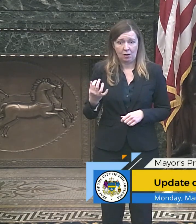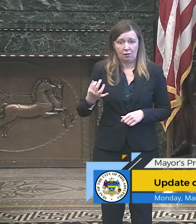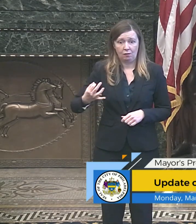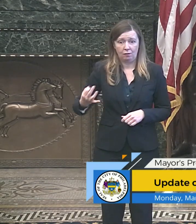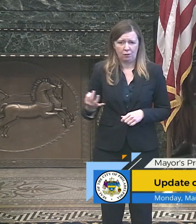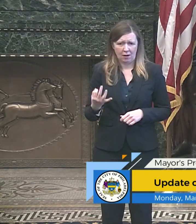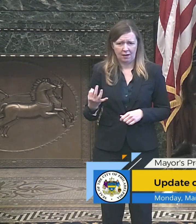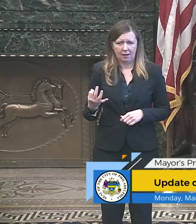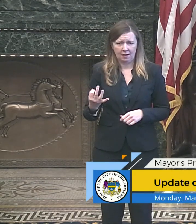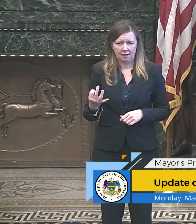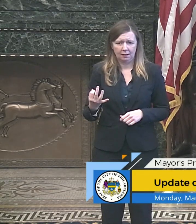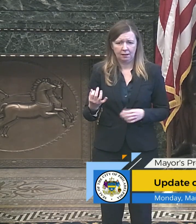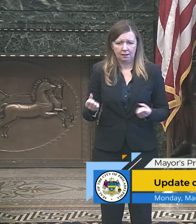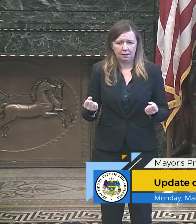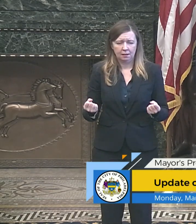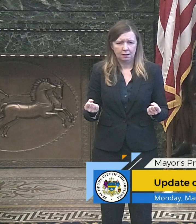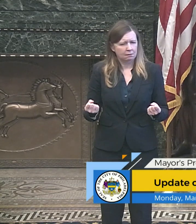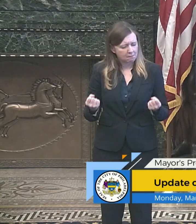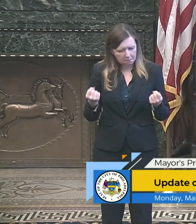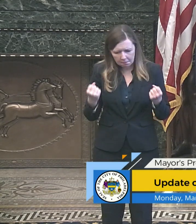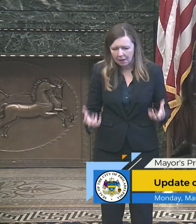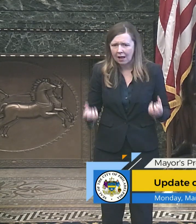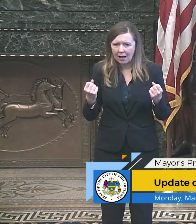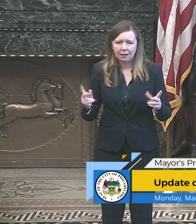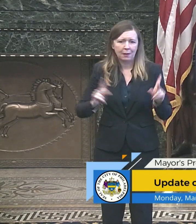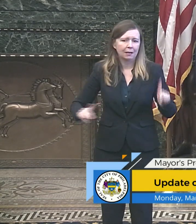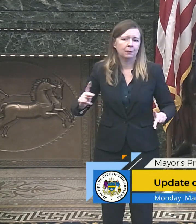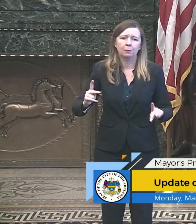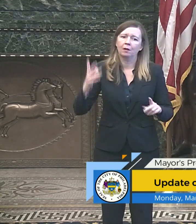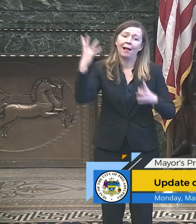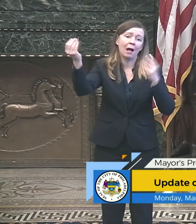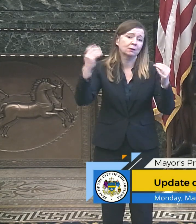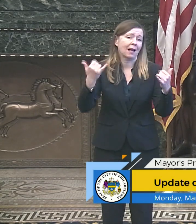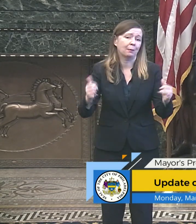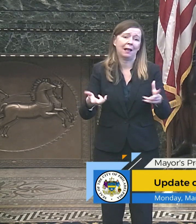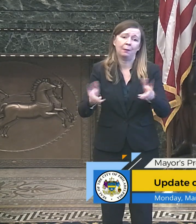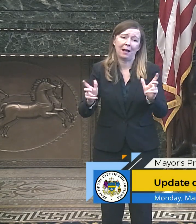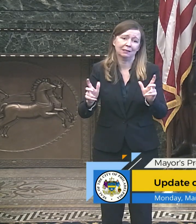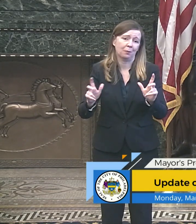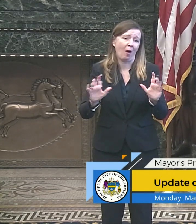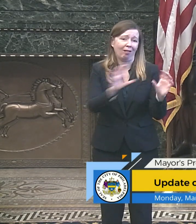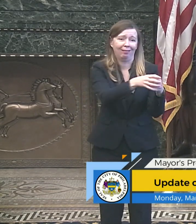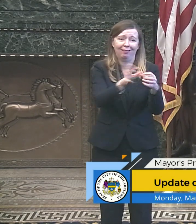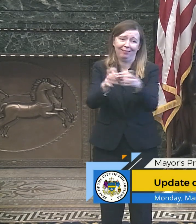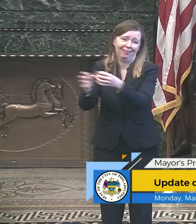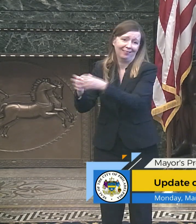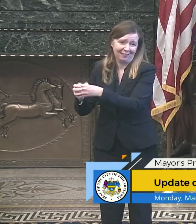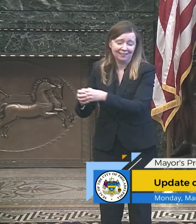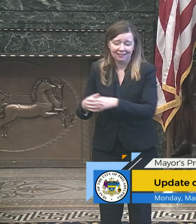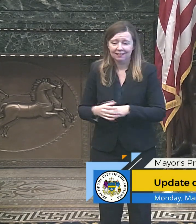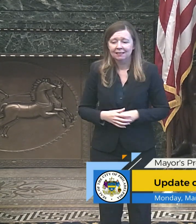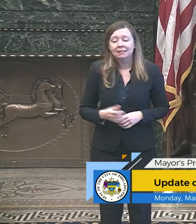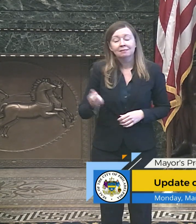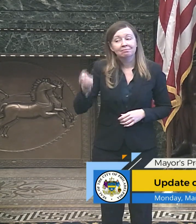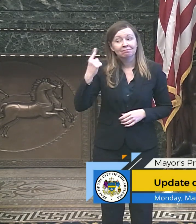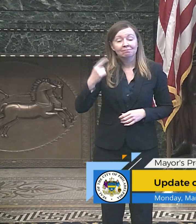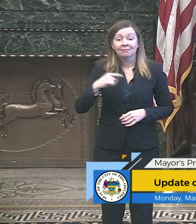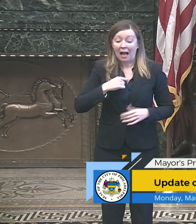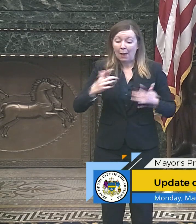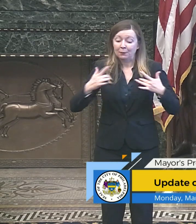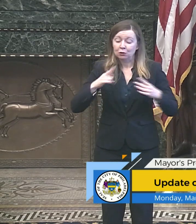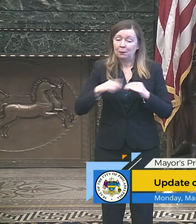Clark Park, there were tons of people outside playing basketball. So I hear what you're saying, Doc. I'm concerned about